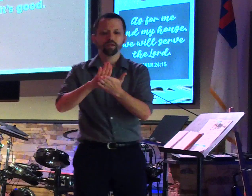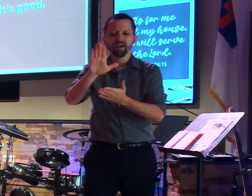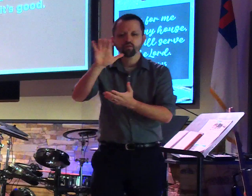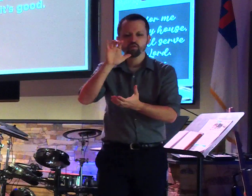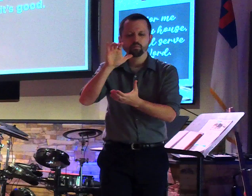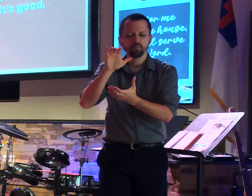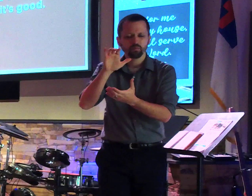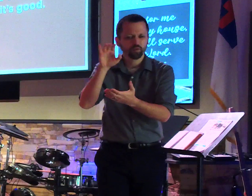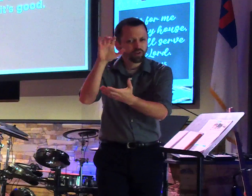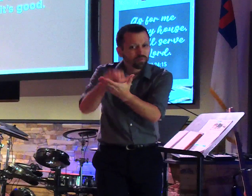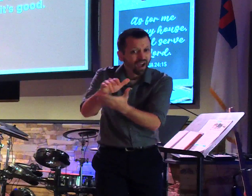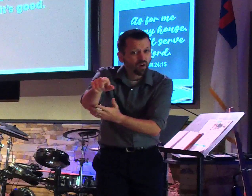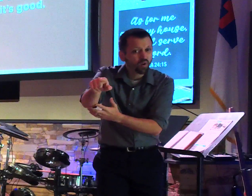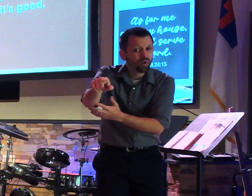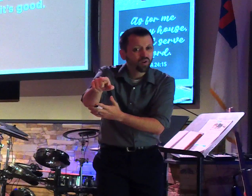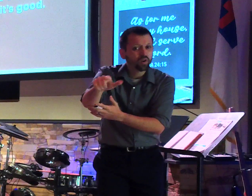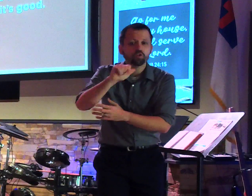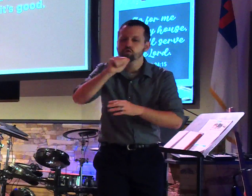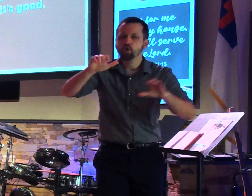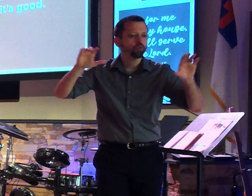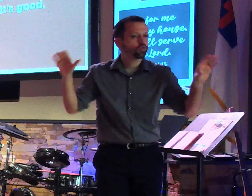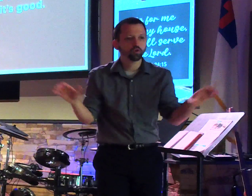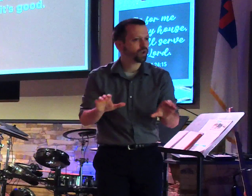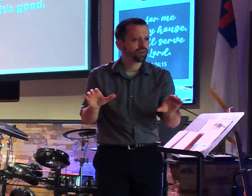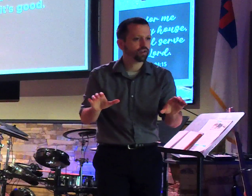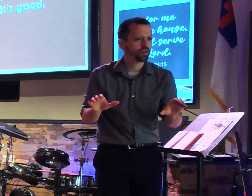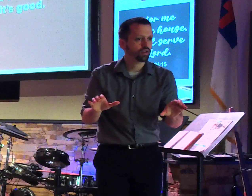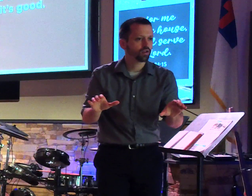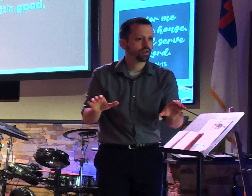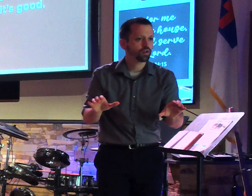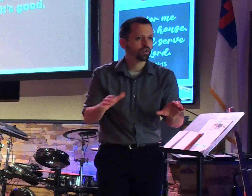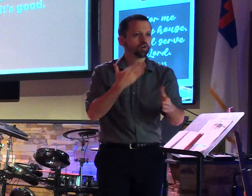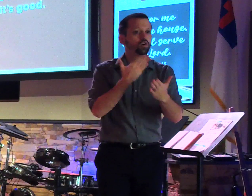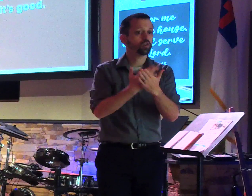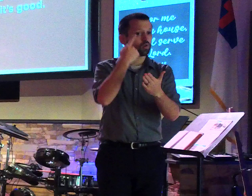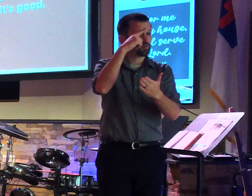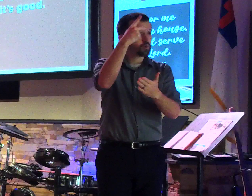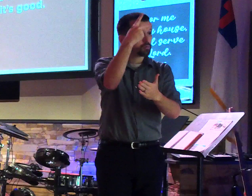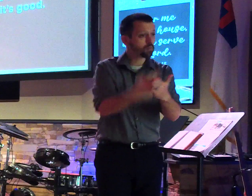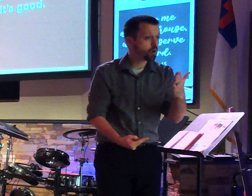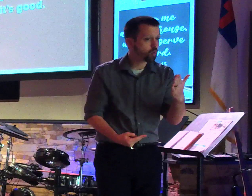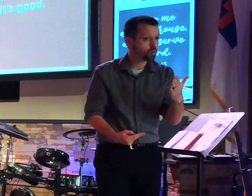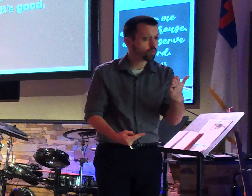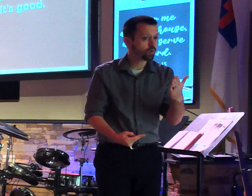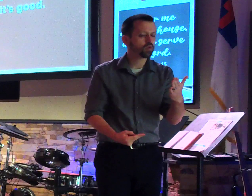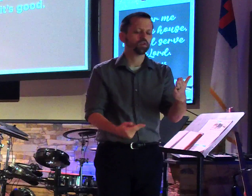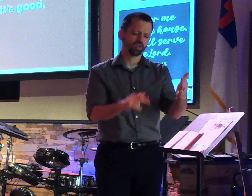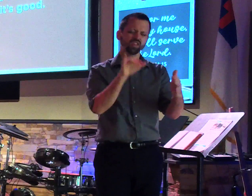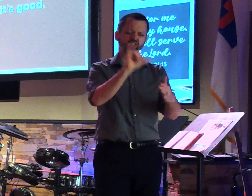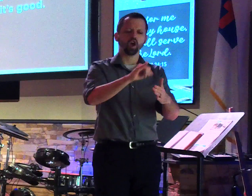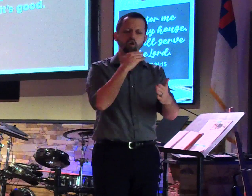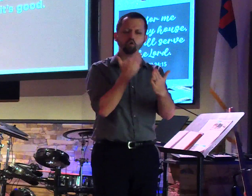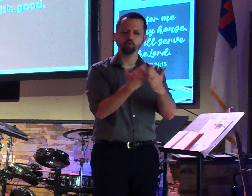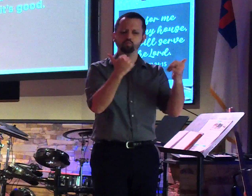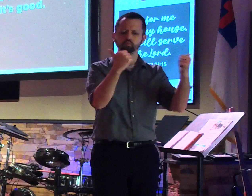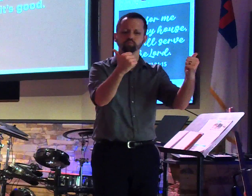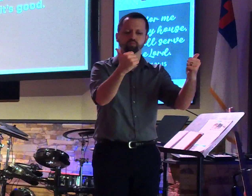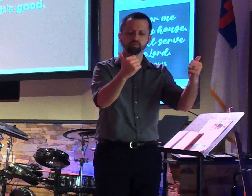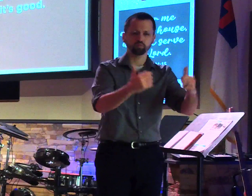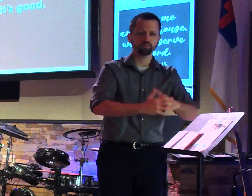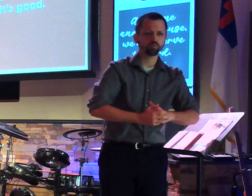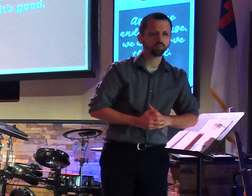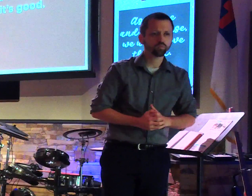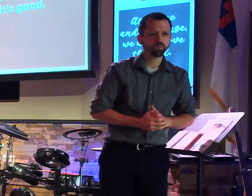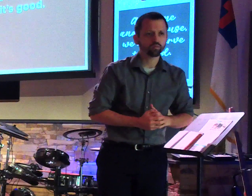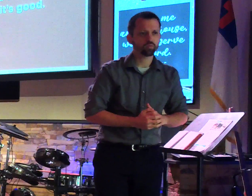it's just not good, period. Don't do it. But if it's good for both of you, then it's good. And that's